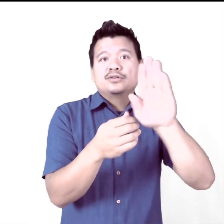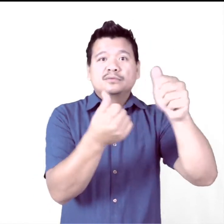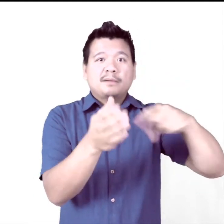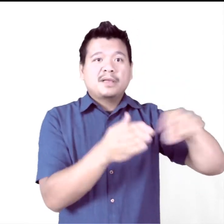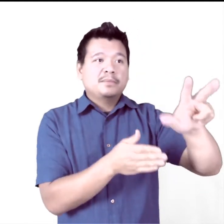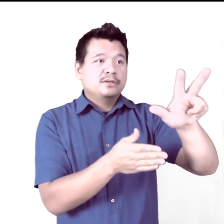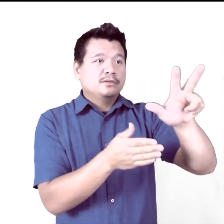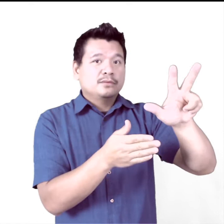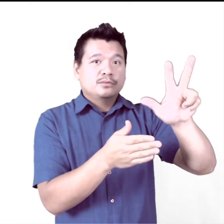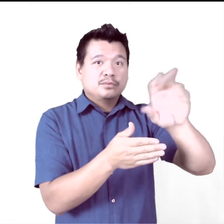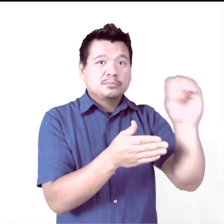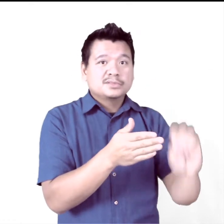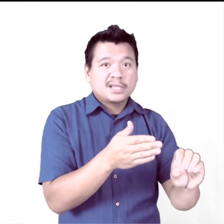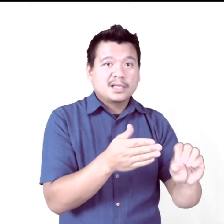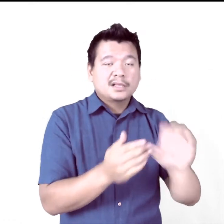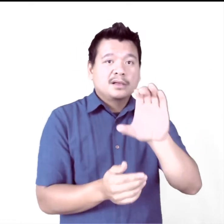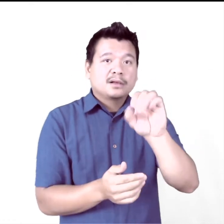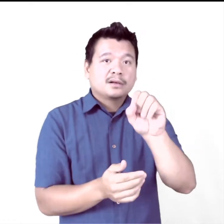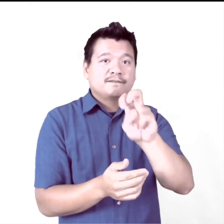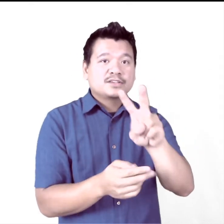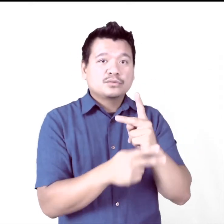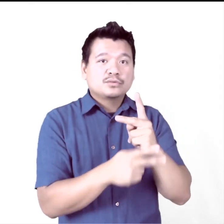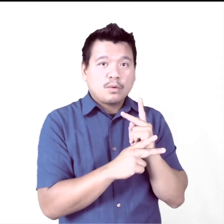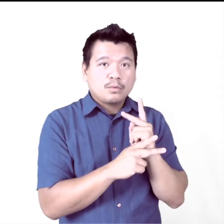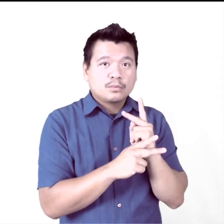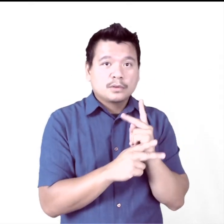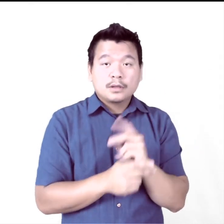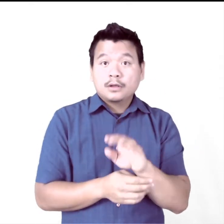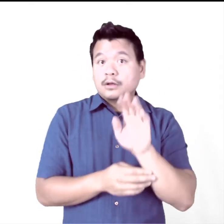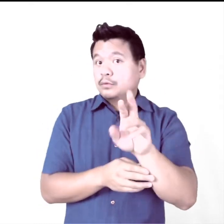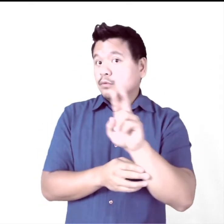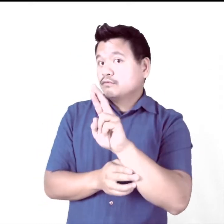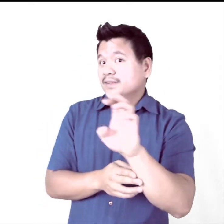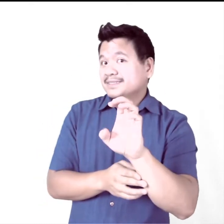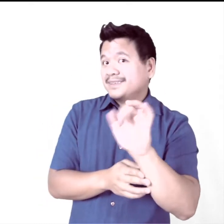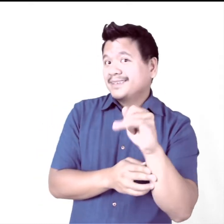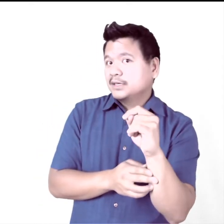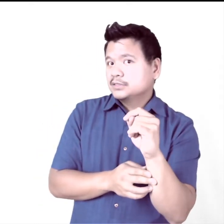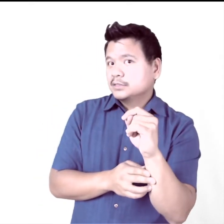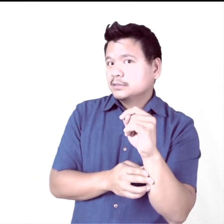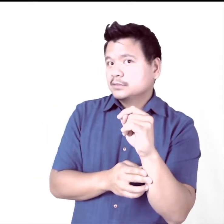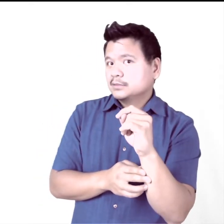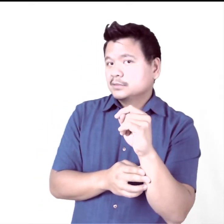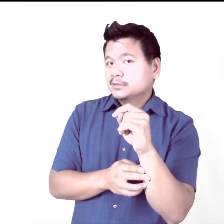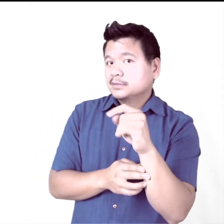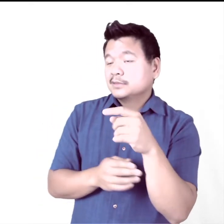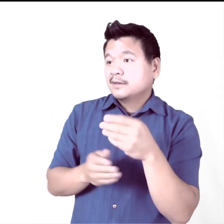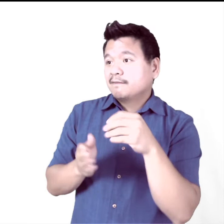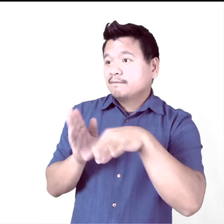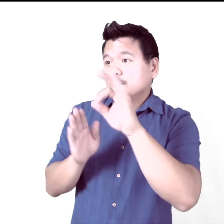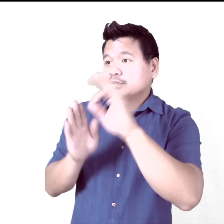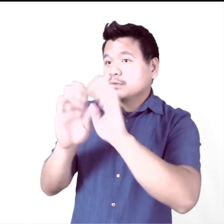3% conventional loan. Your real estate agent then finds you a house and gets your offer accepted at $300,000.